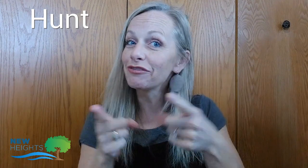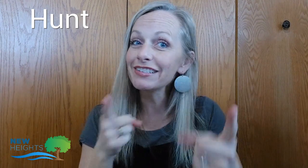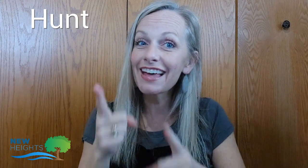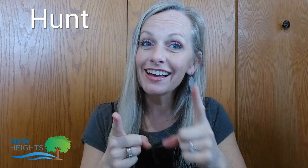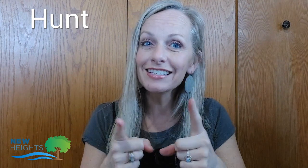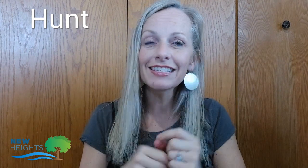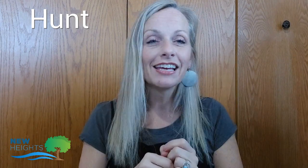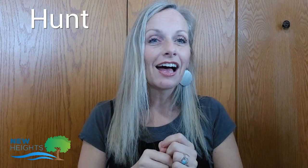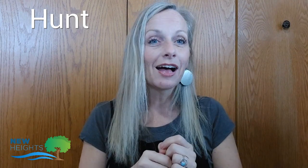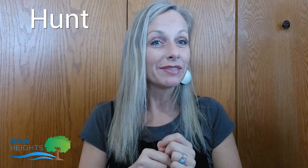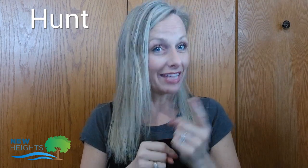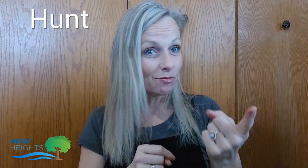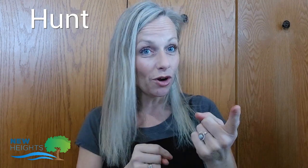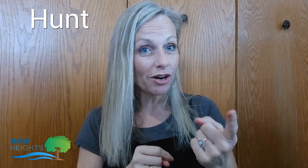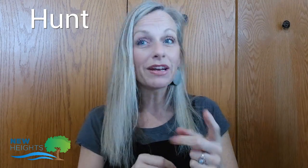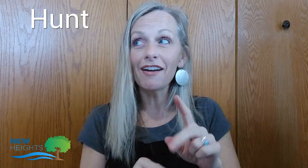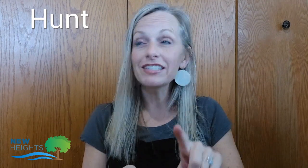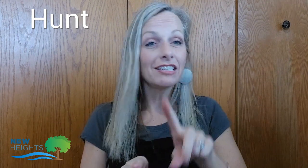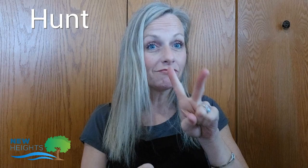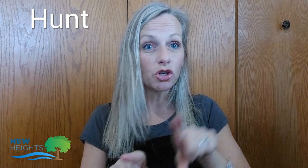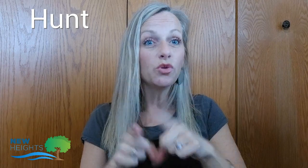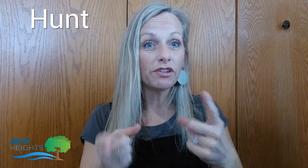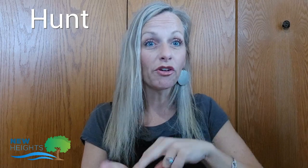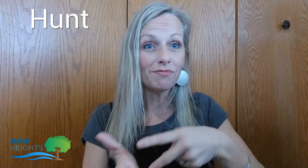different signs, same word, but obviously two different